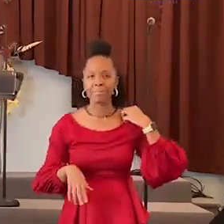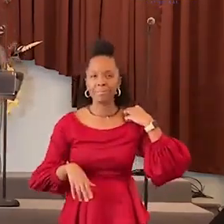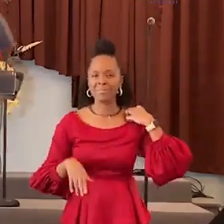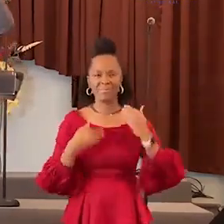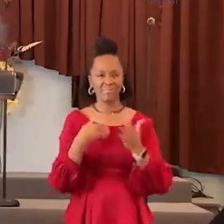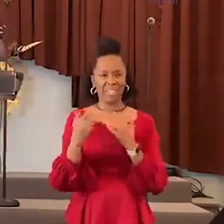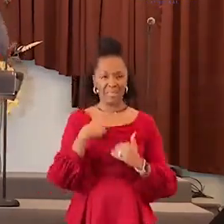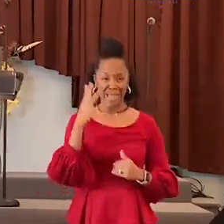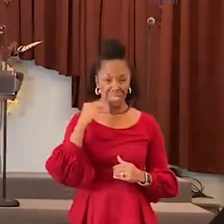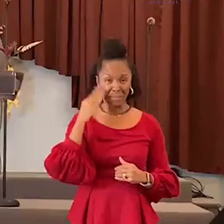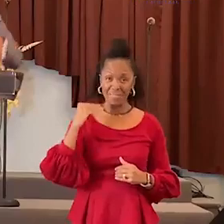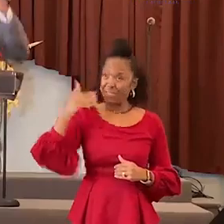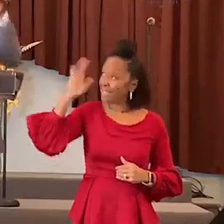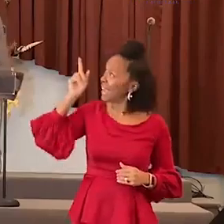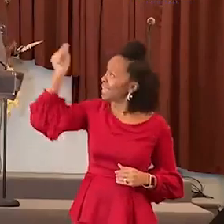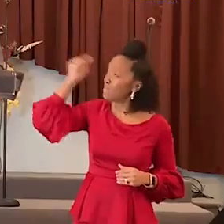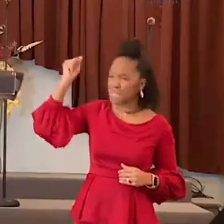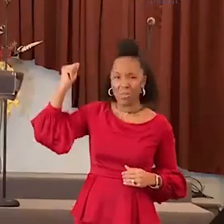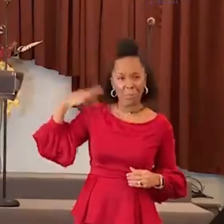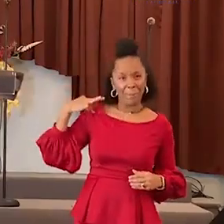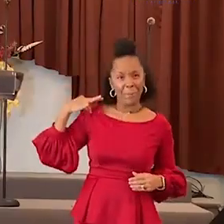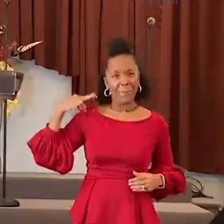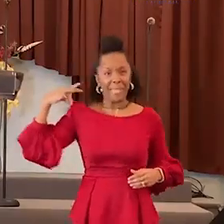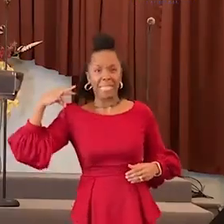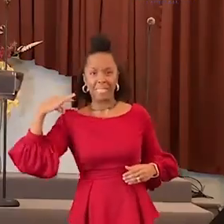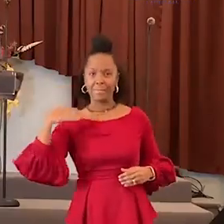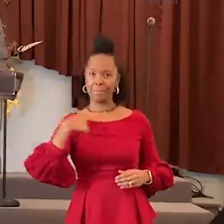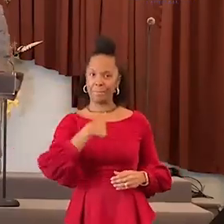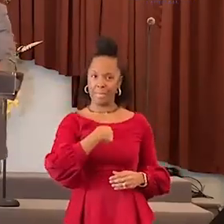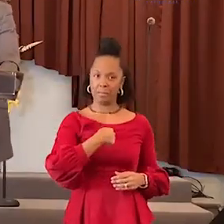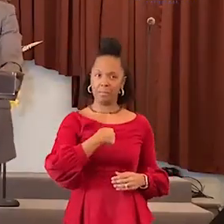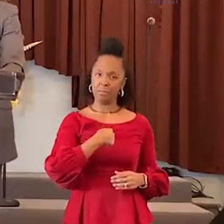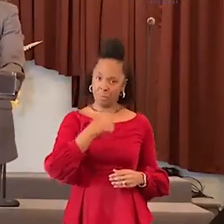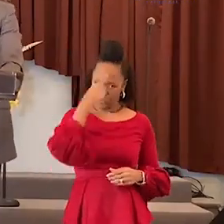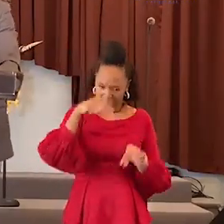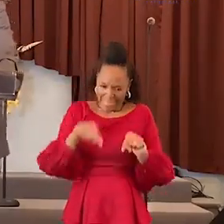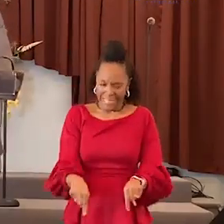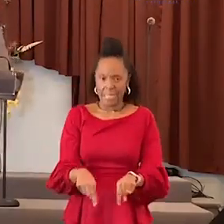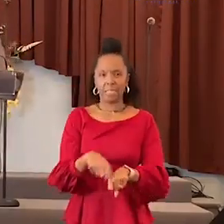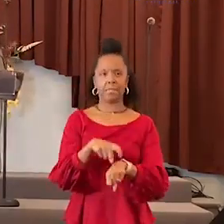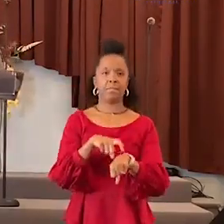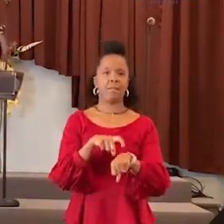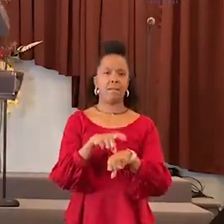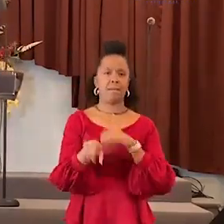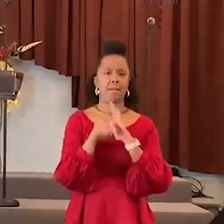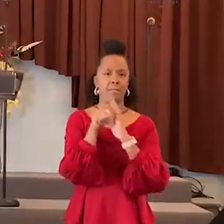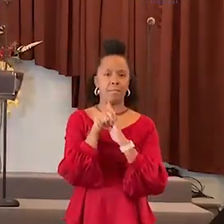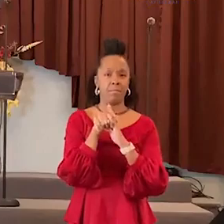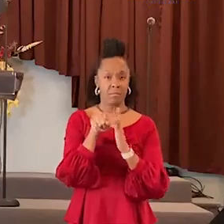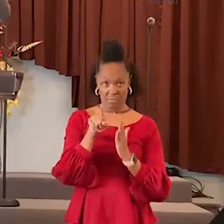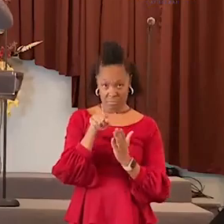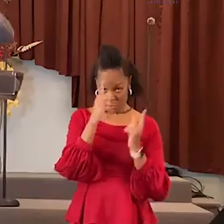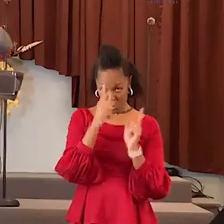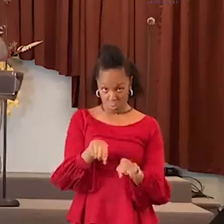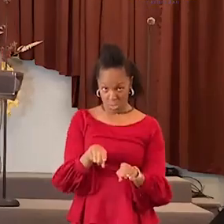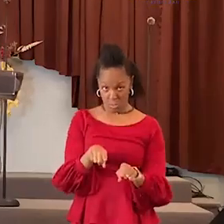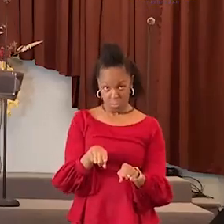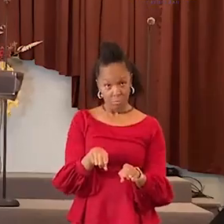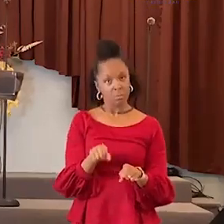through, God has handpicked and chosen me for such a time as this. If you believe, lift your hand and shout